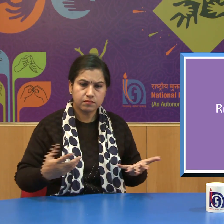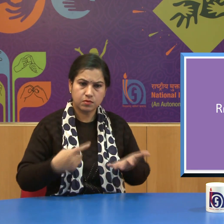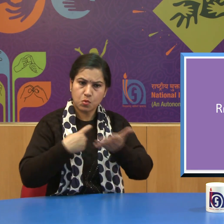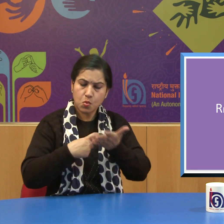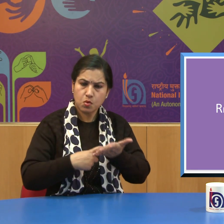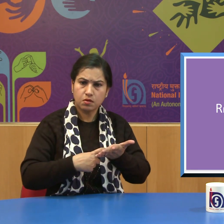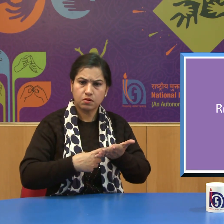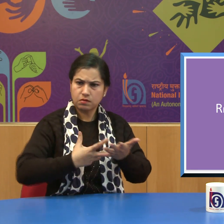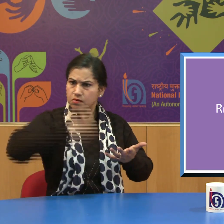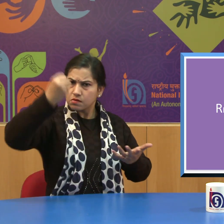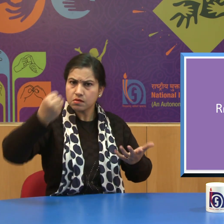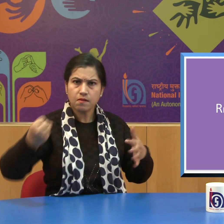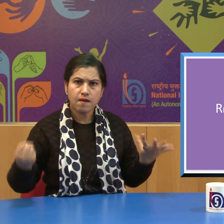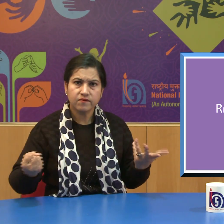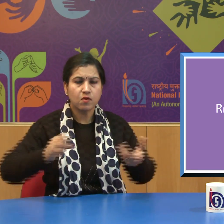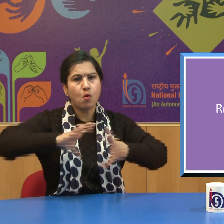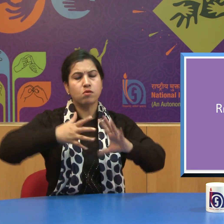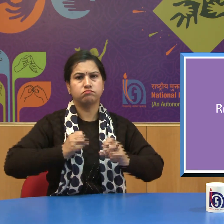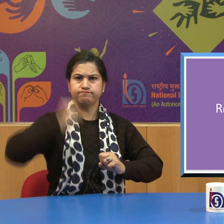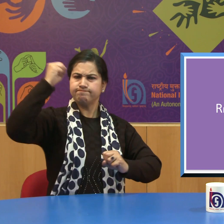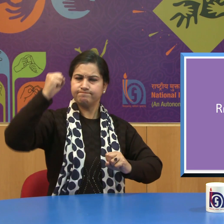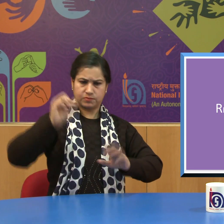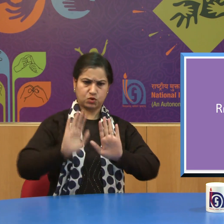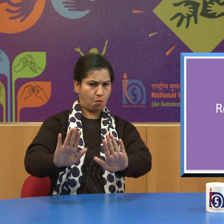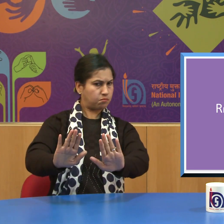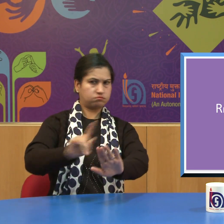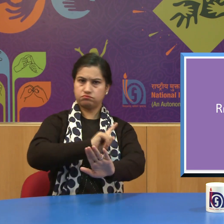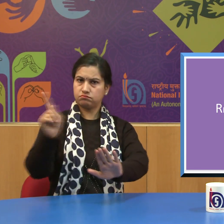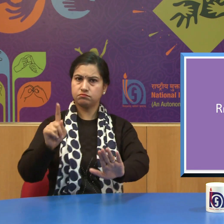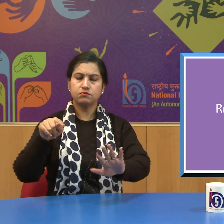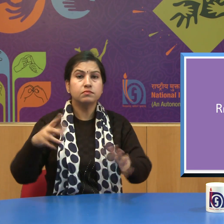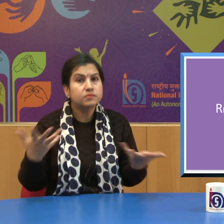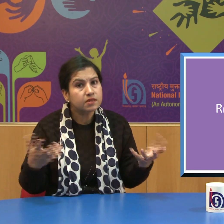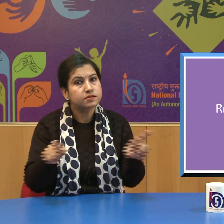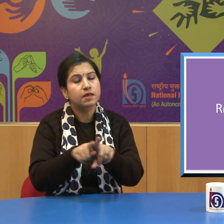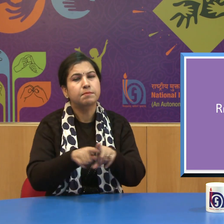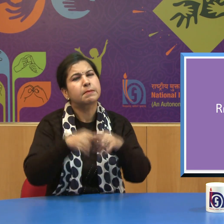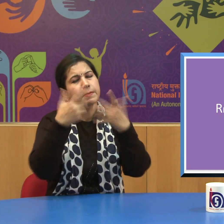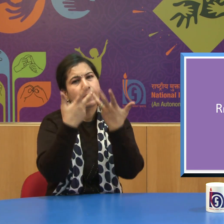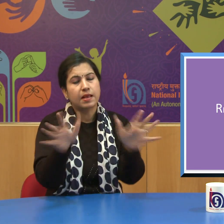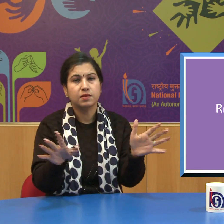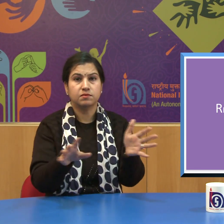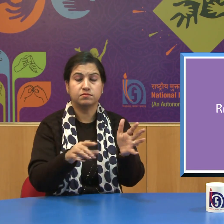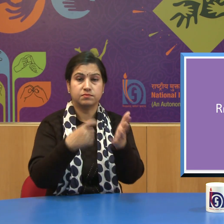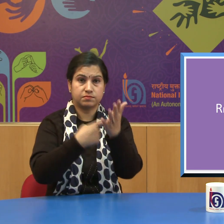This means that all resistance movements are against some kind of exploitation.